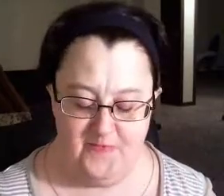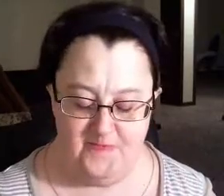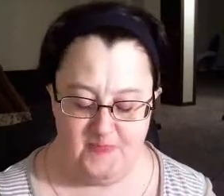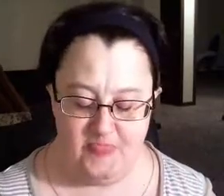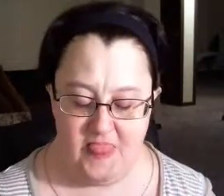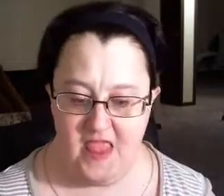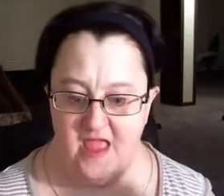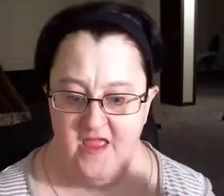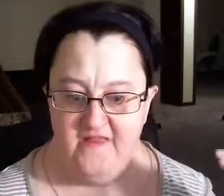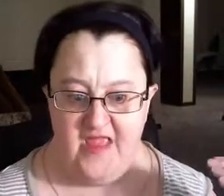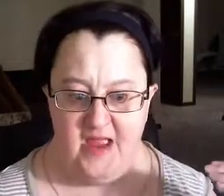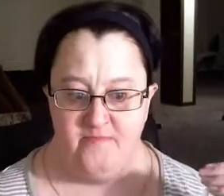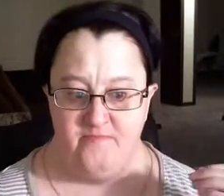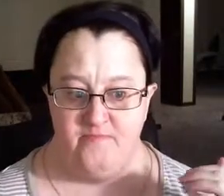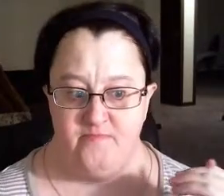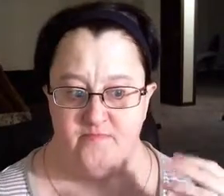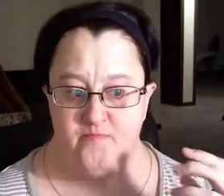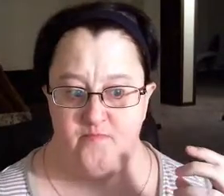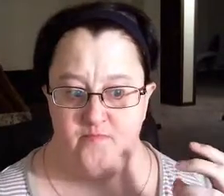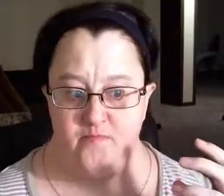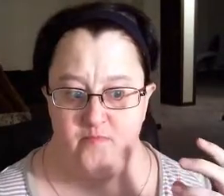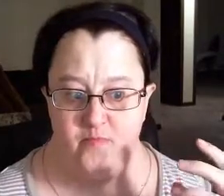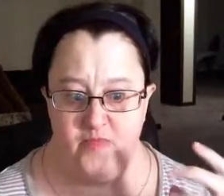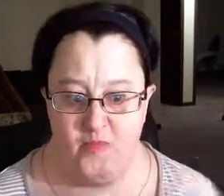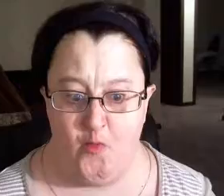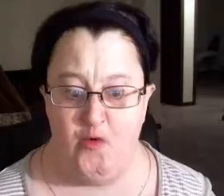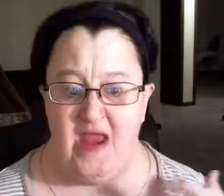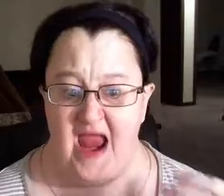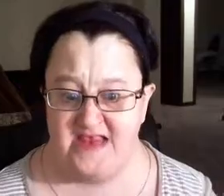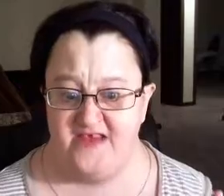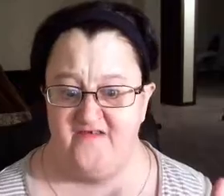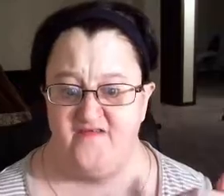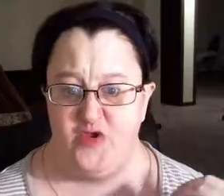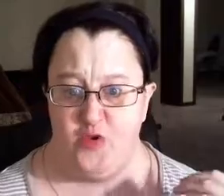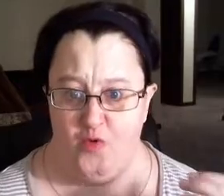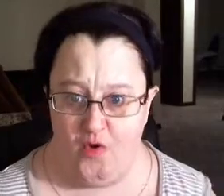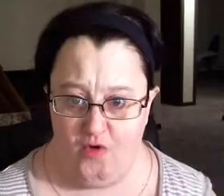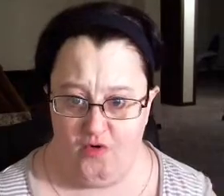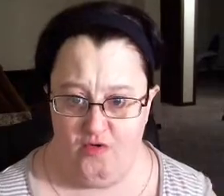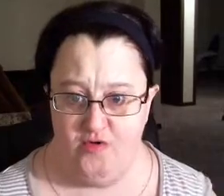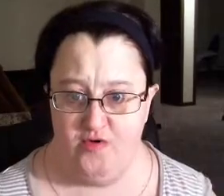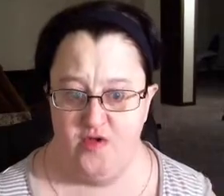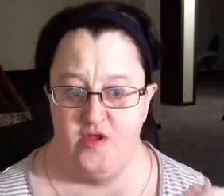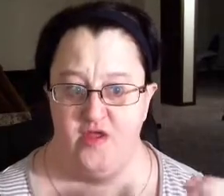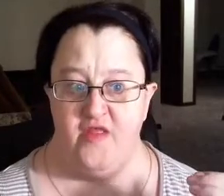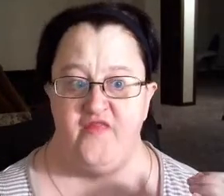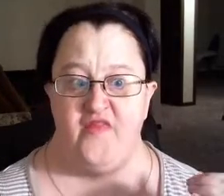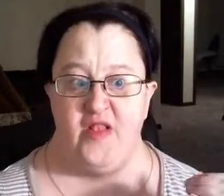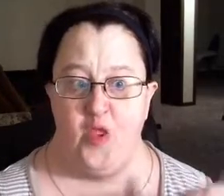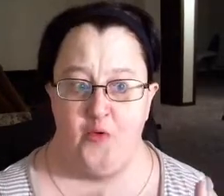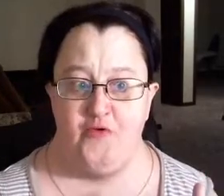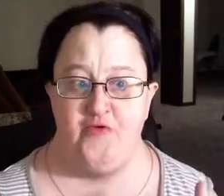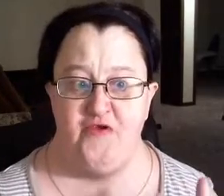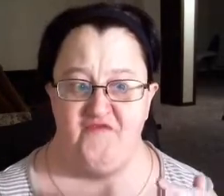that the more active you are the lower your